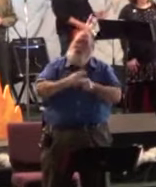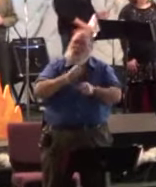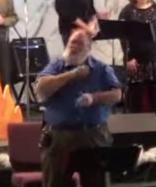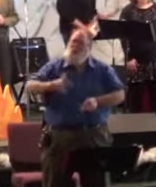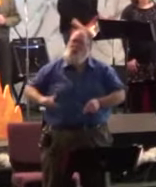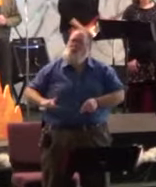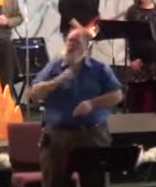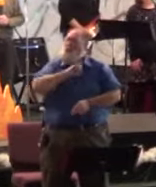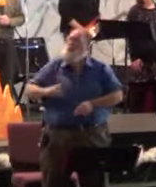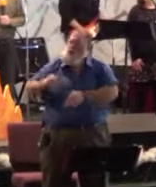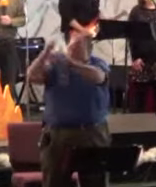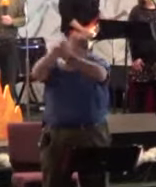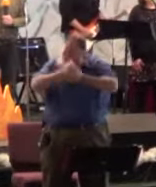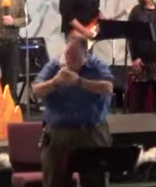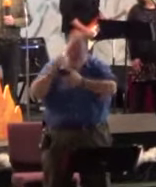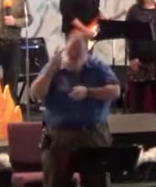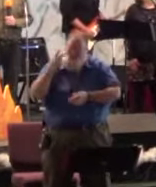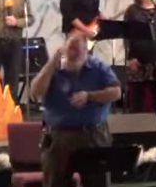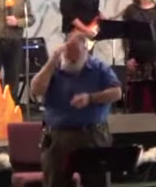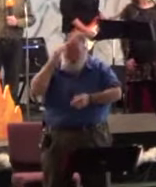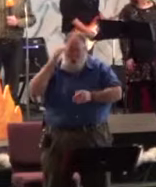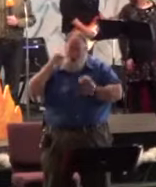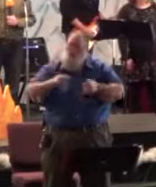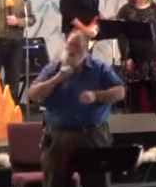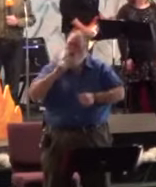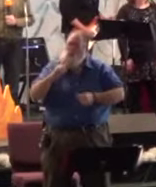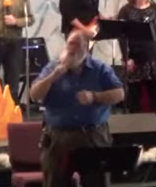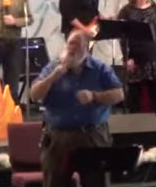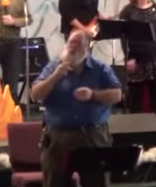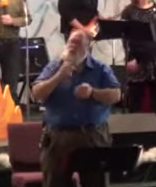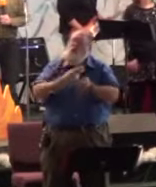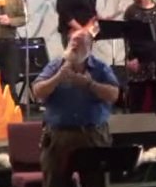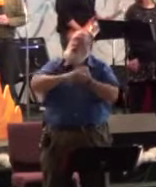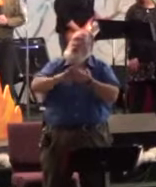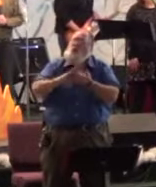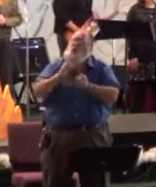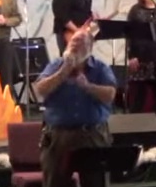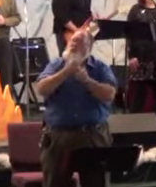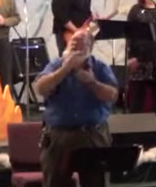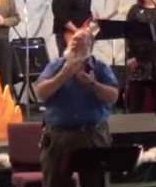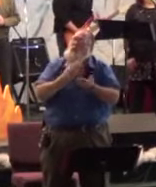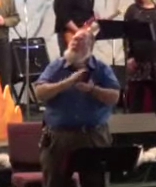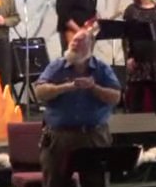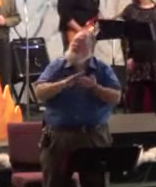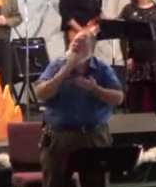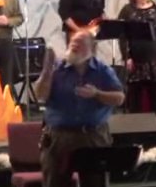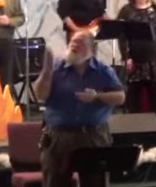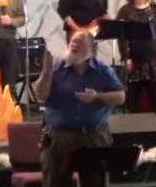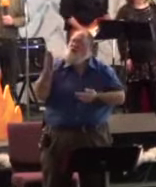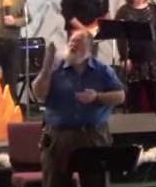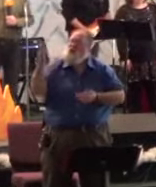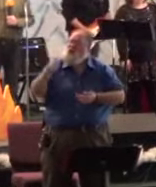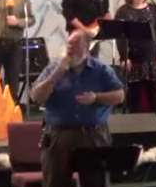Lord, help us to see and know just how holy and righteous you are. You alone are worthy of